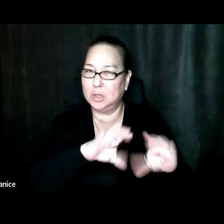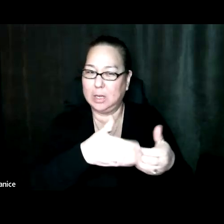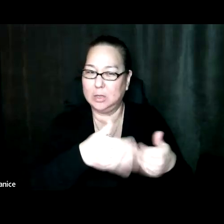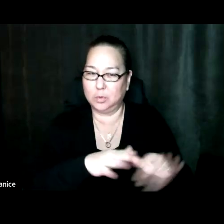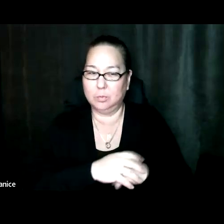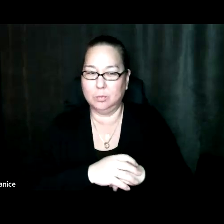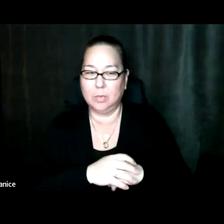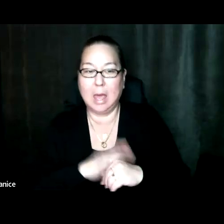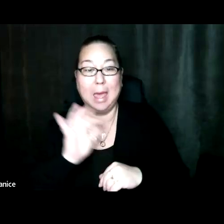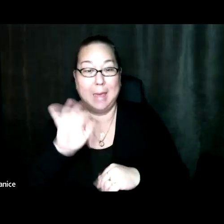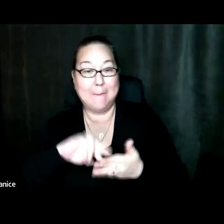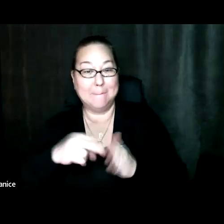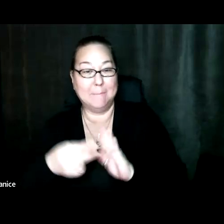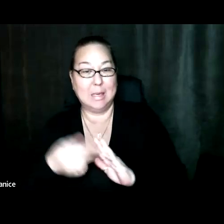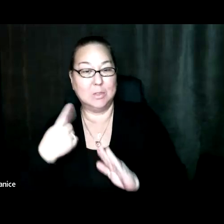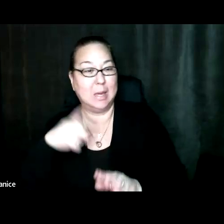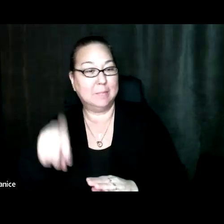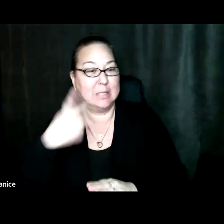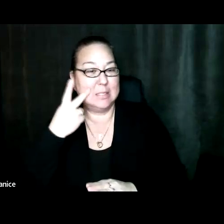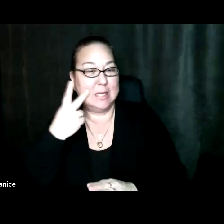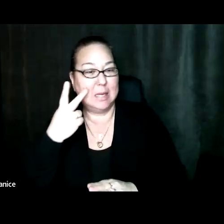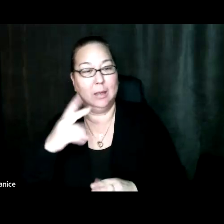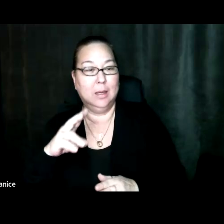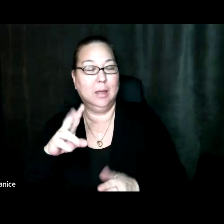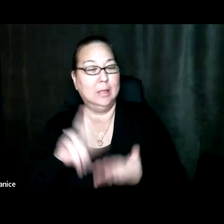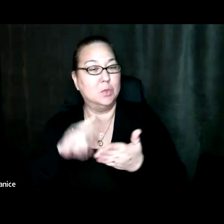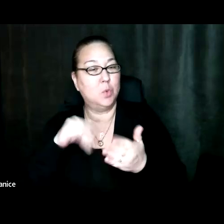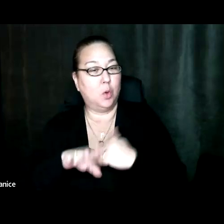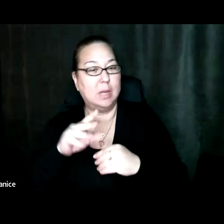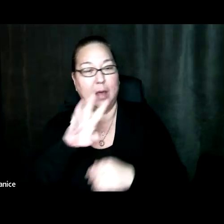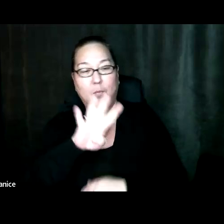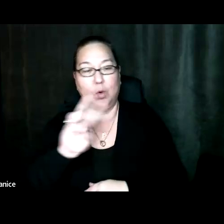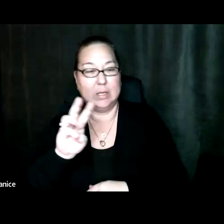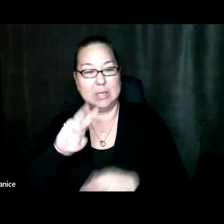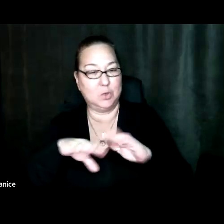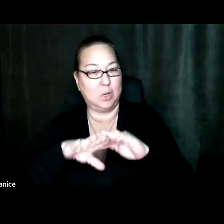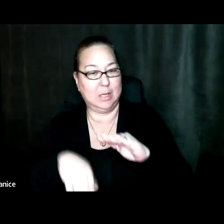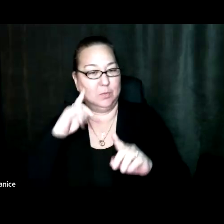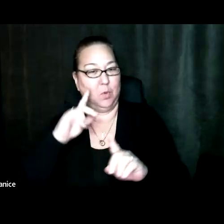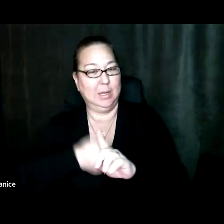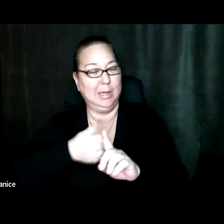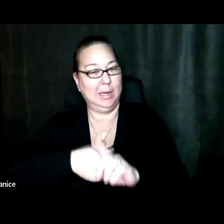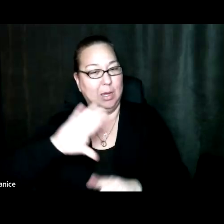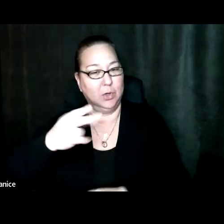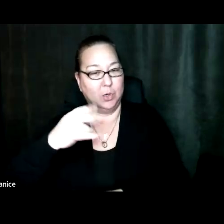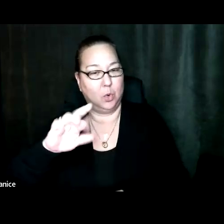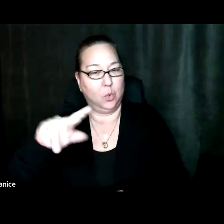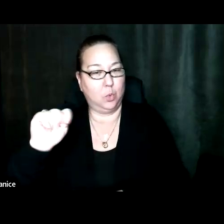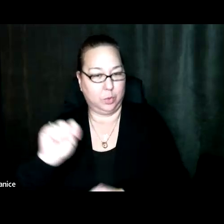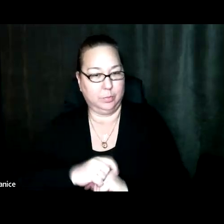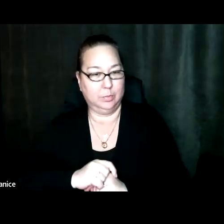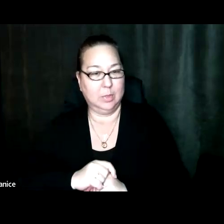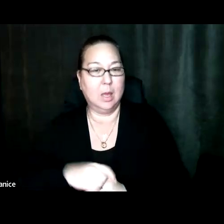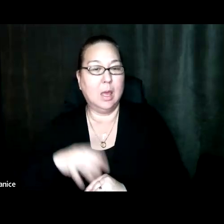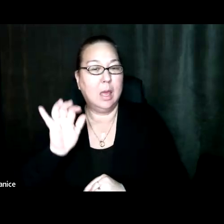a decision. Further, the effects of moving from a 3-strand to a 2-strand school will have major implications on the ability of teachers